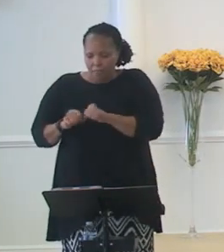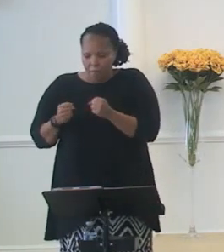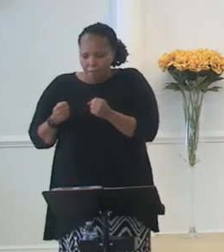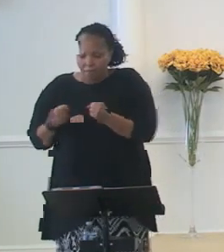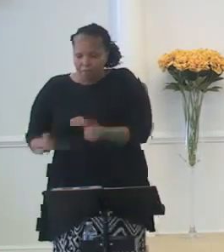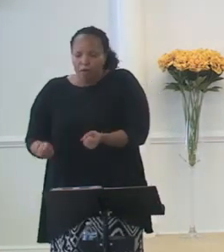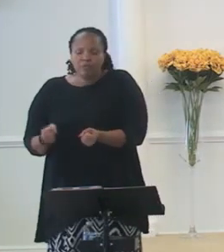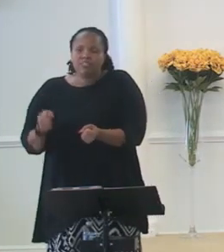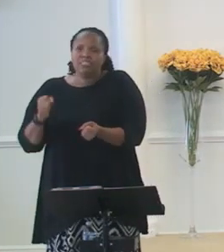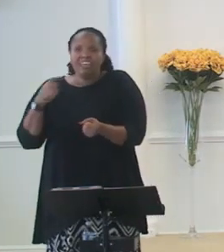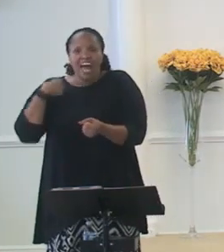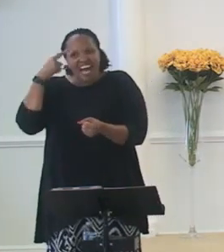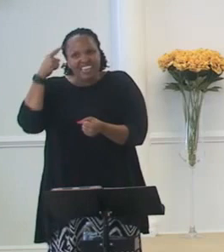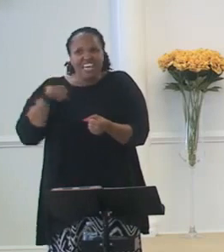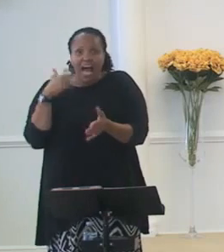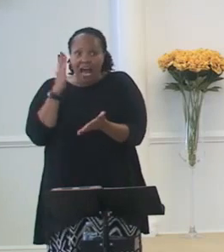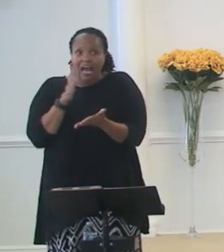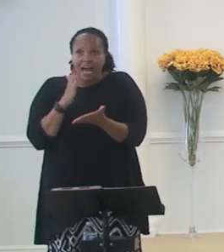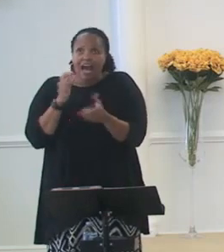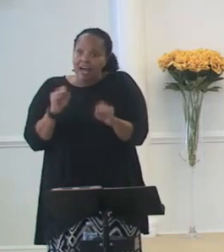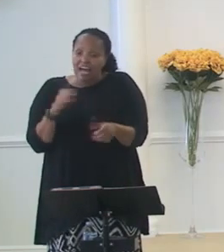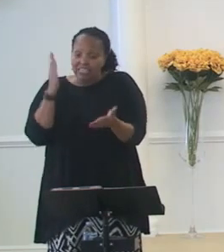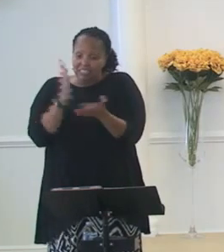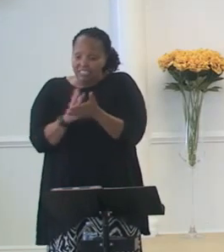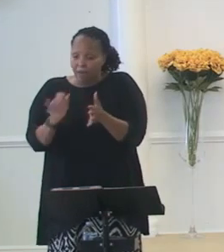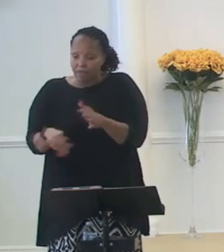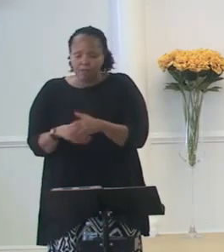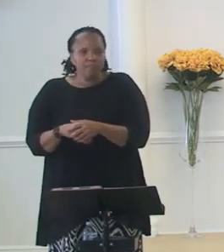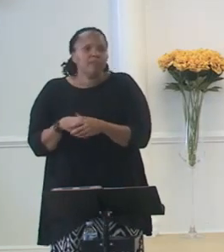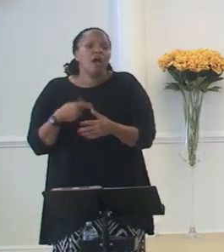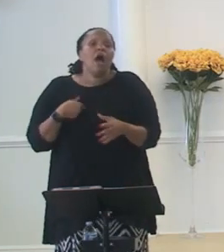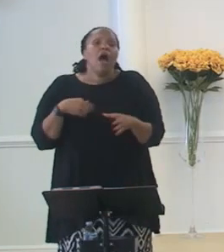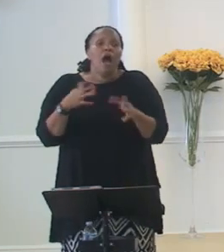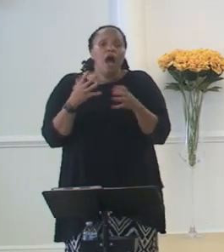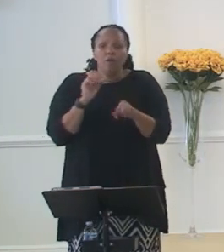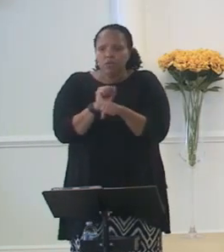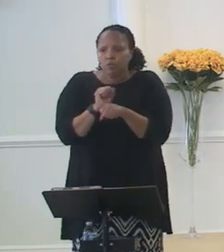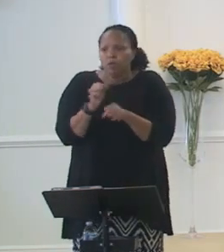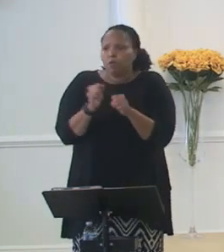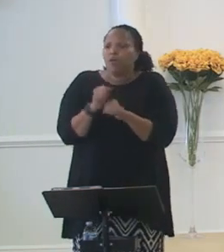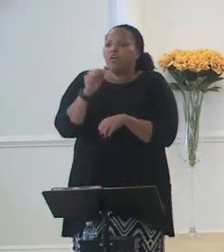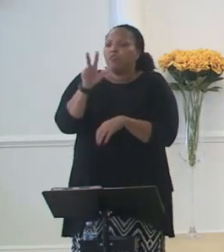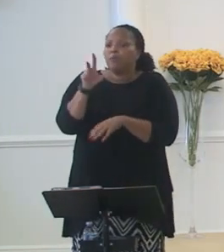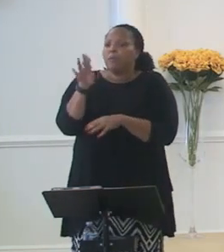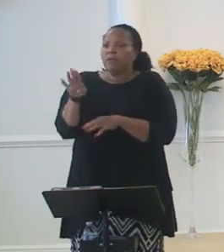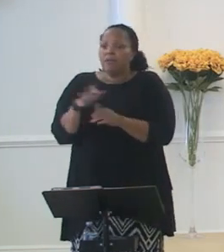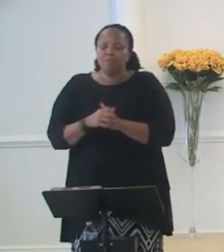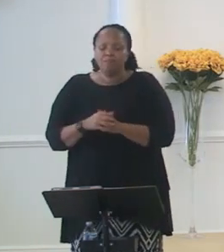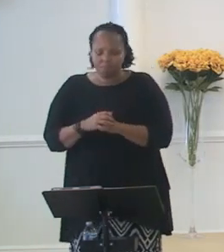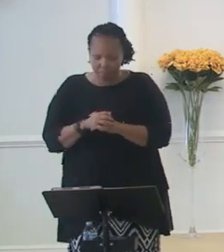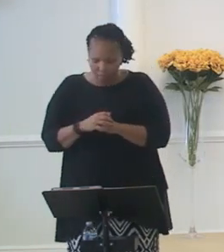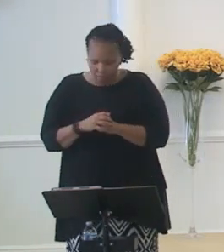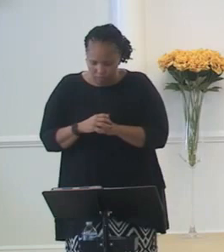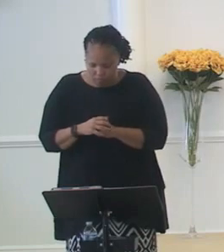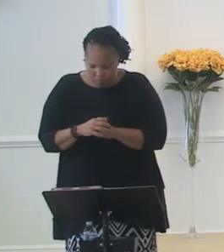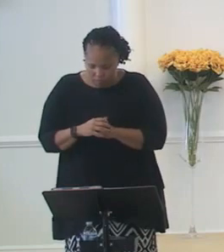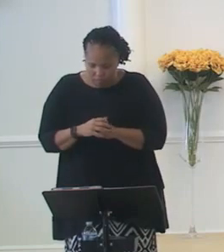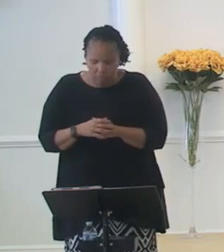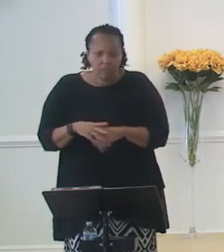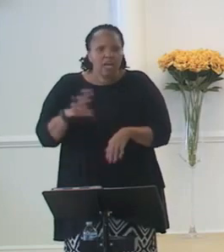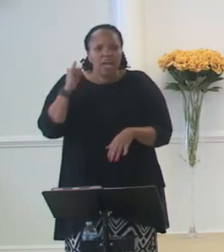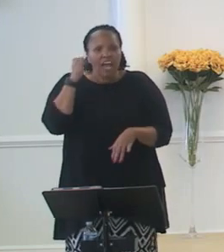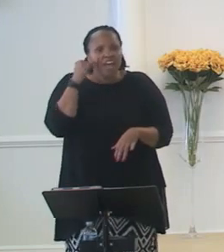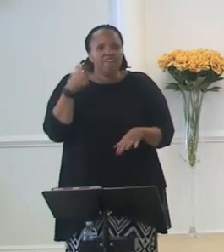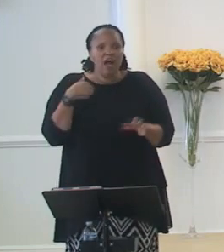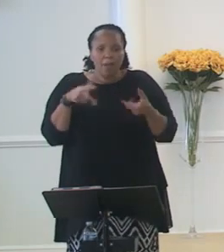avoided. Y'all gotta stay with me now. I just want to work for 3B. if I allow this